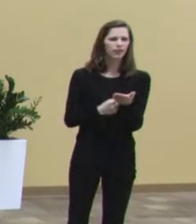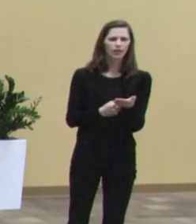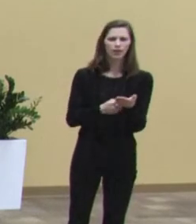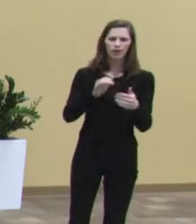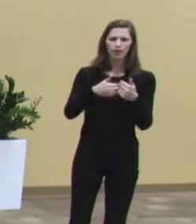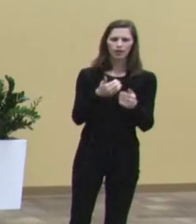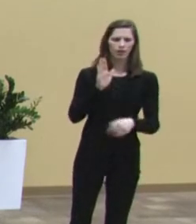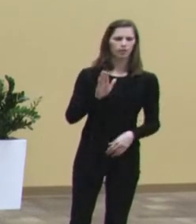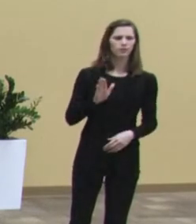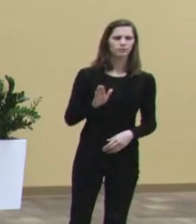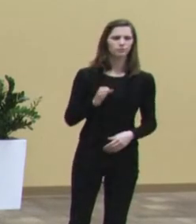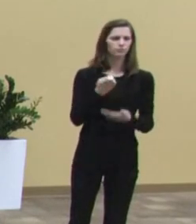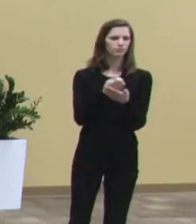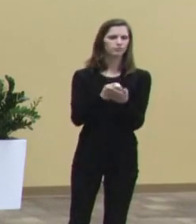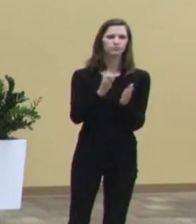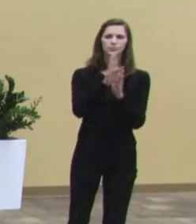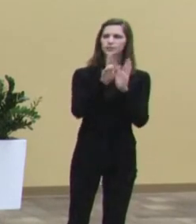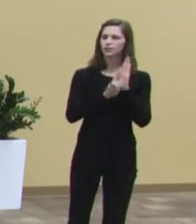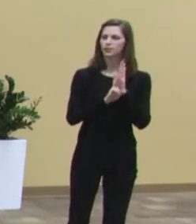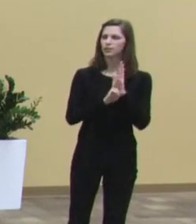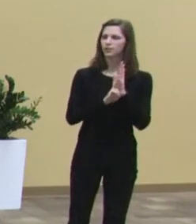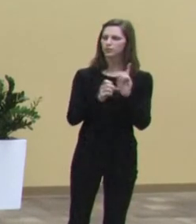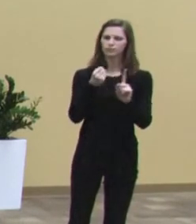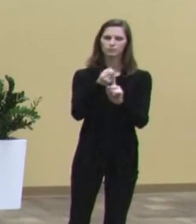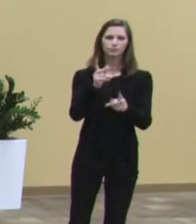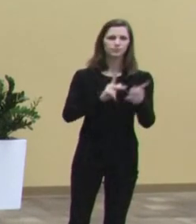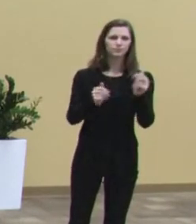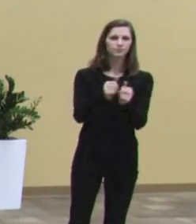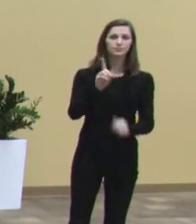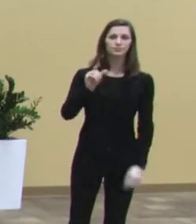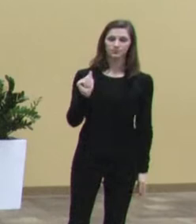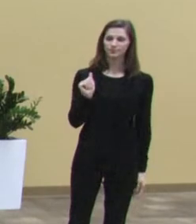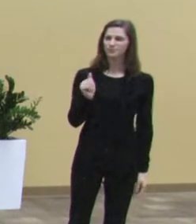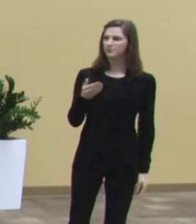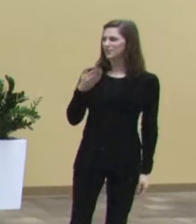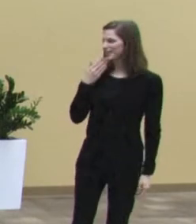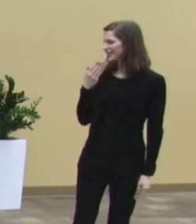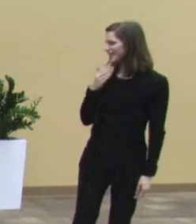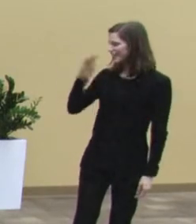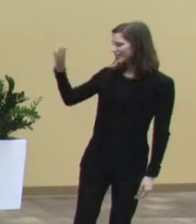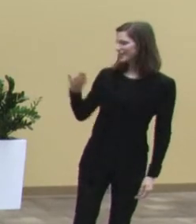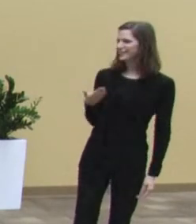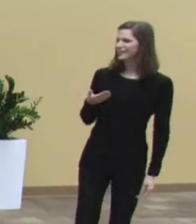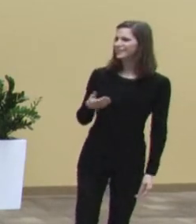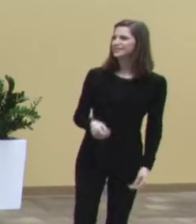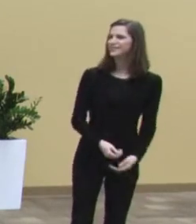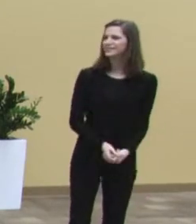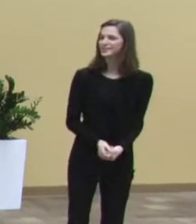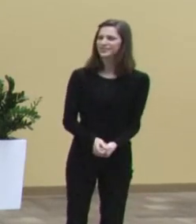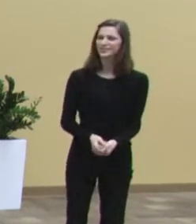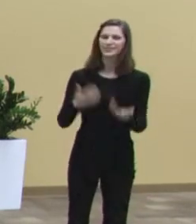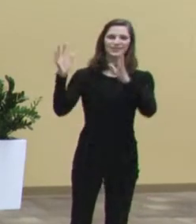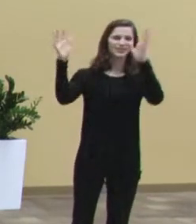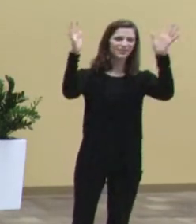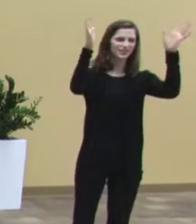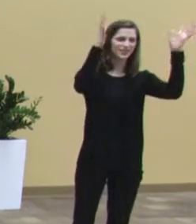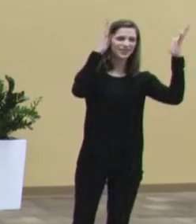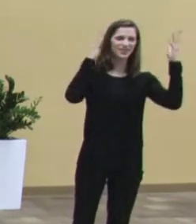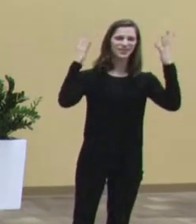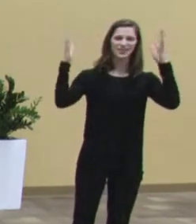rights impacts people with disabilities. So thank you for joining us today. Give him a hand.